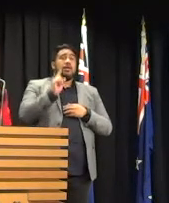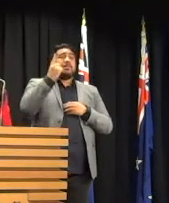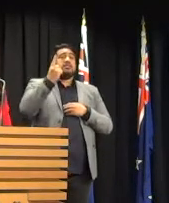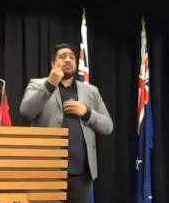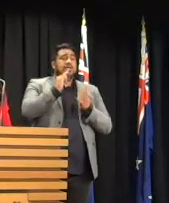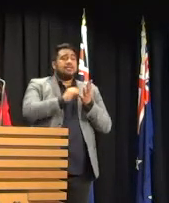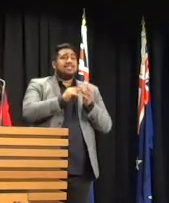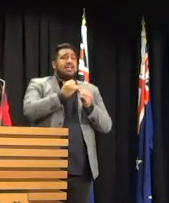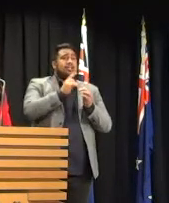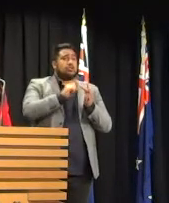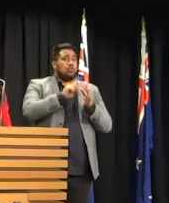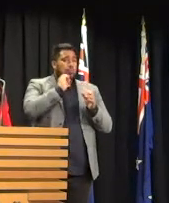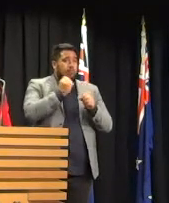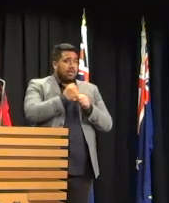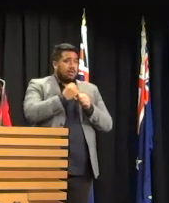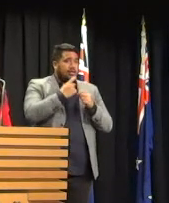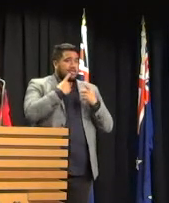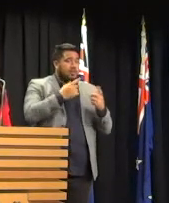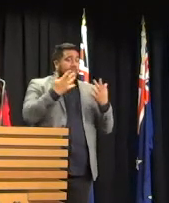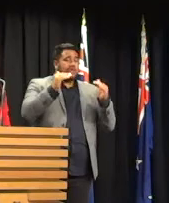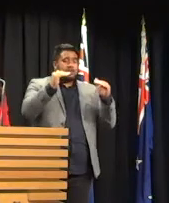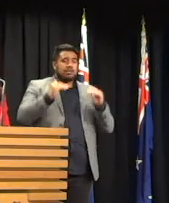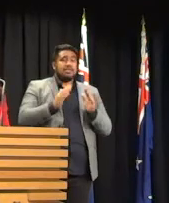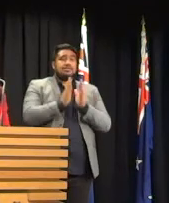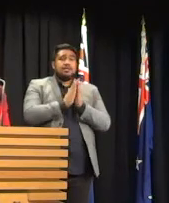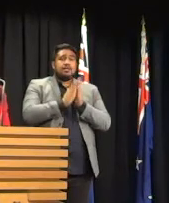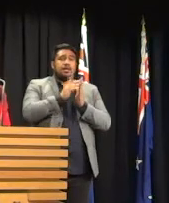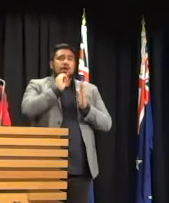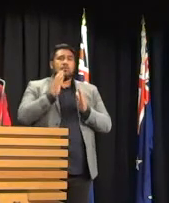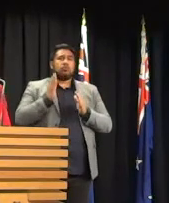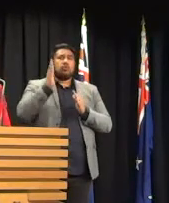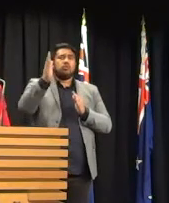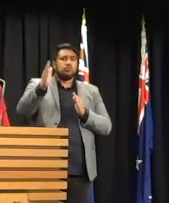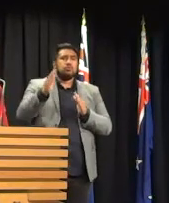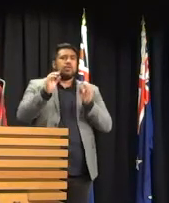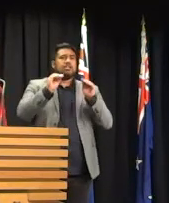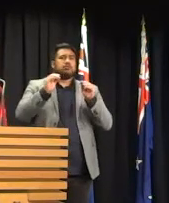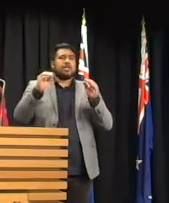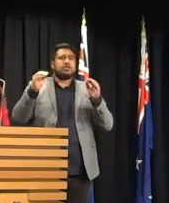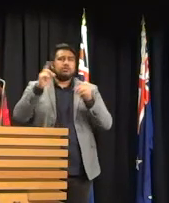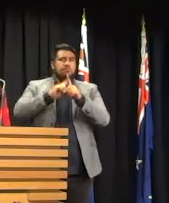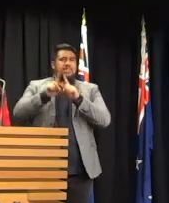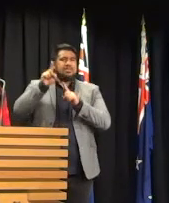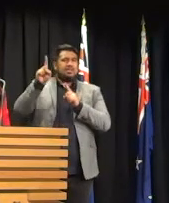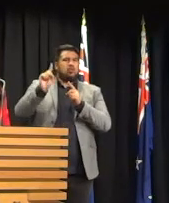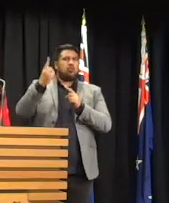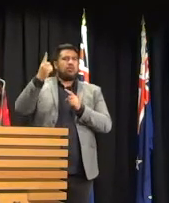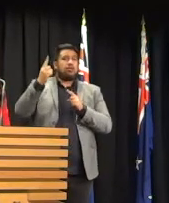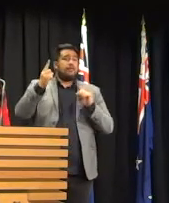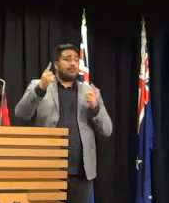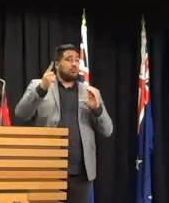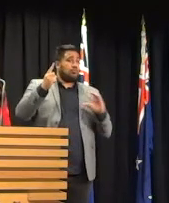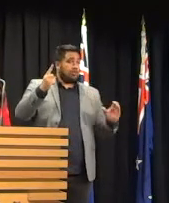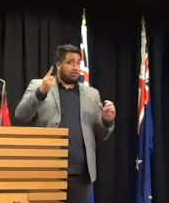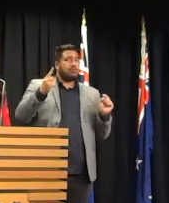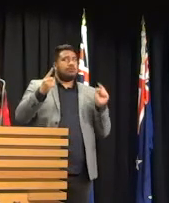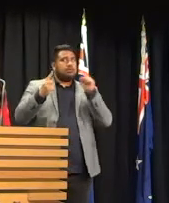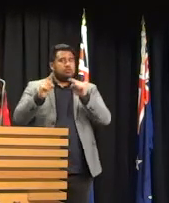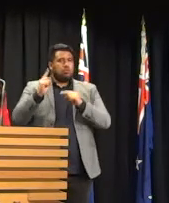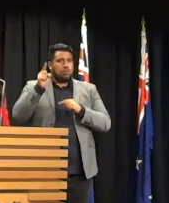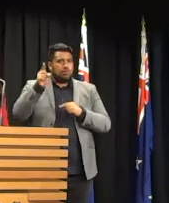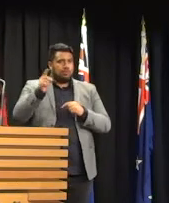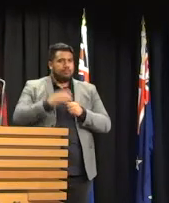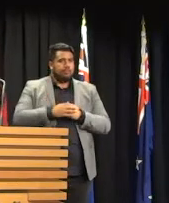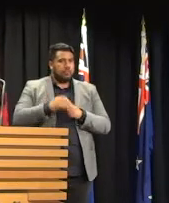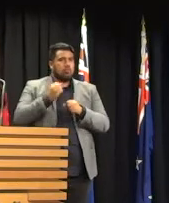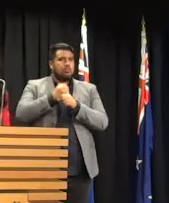Sunday, I'll be attending the second of 2 education summits in Auckland and making a pre-budget announcement. I'll also be